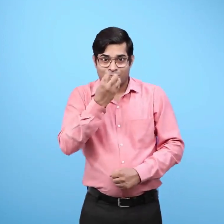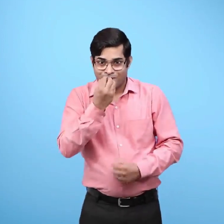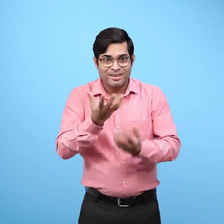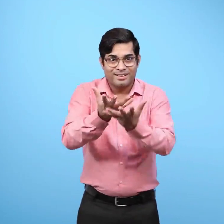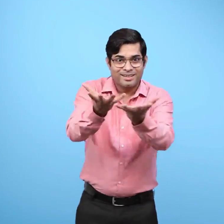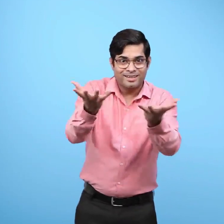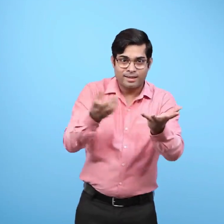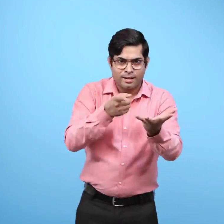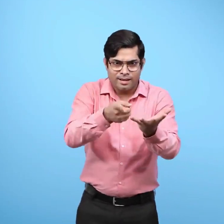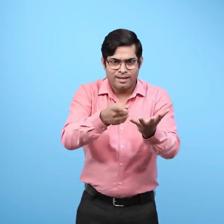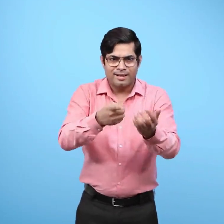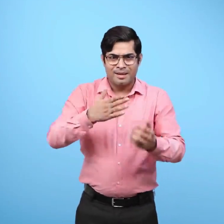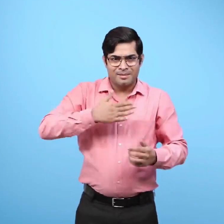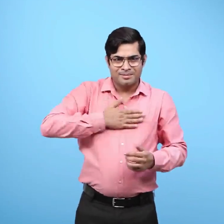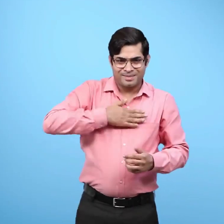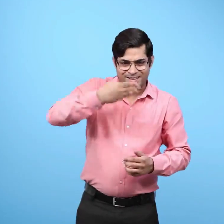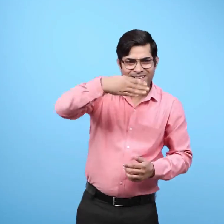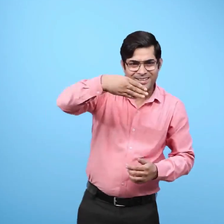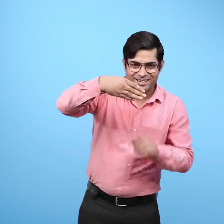Collect some leaves from the garden.